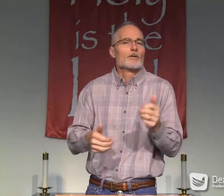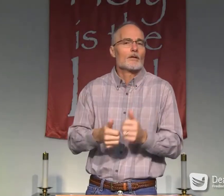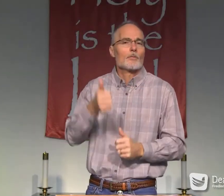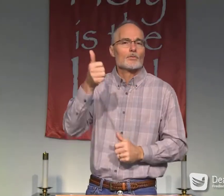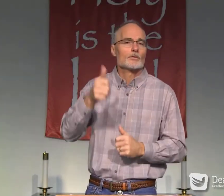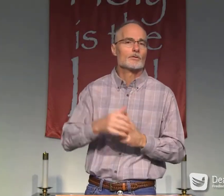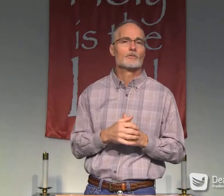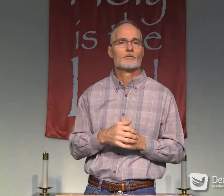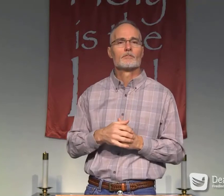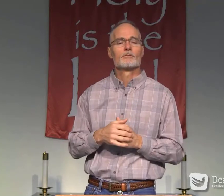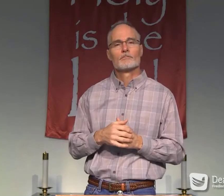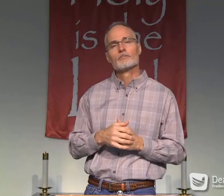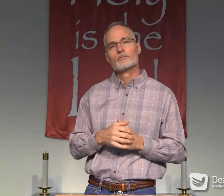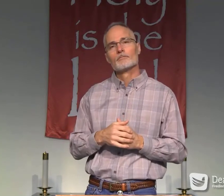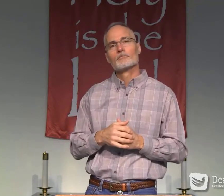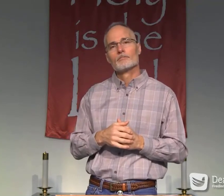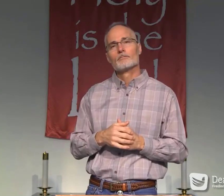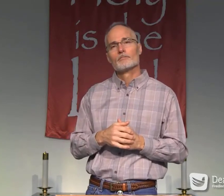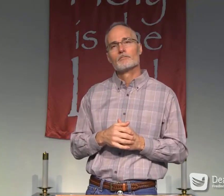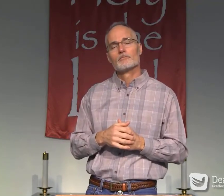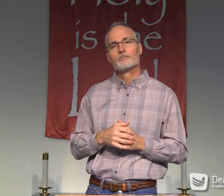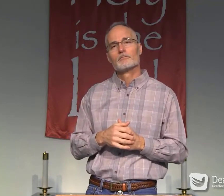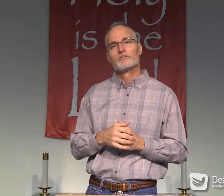What are you most afraid of losing?